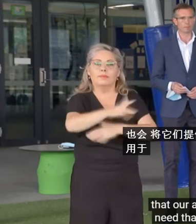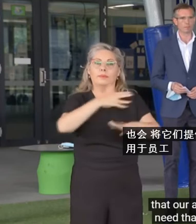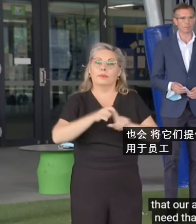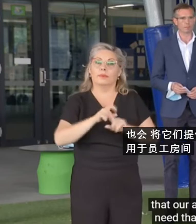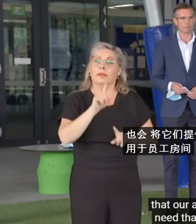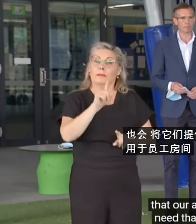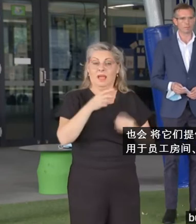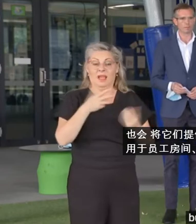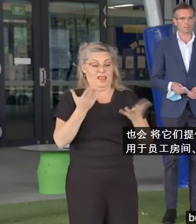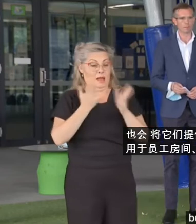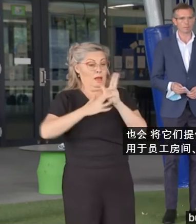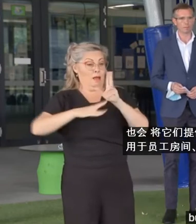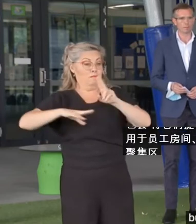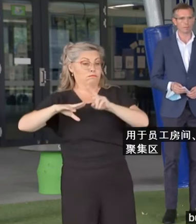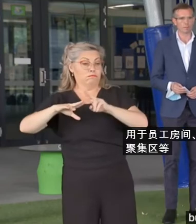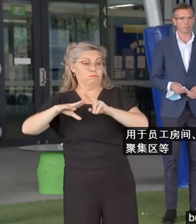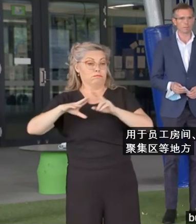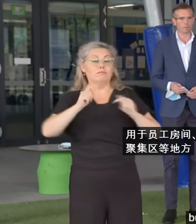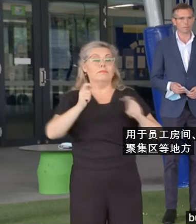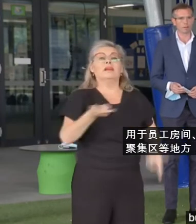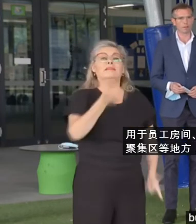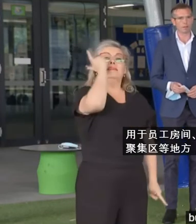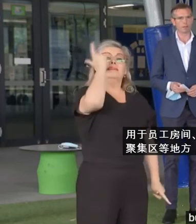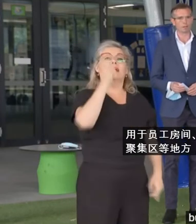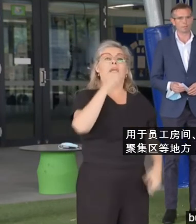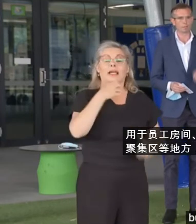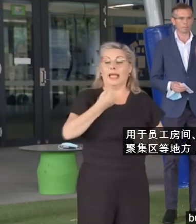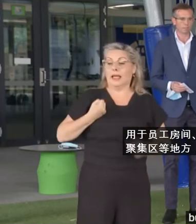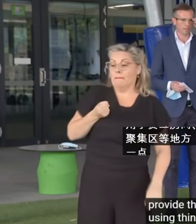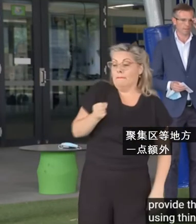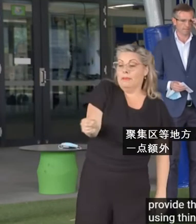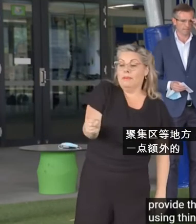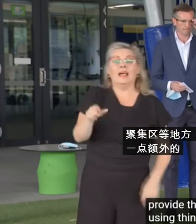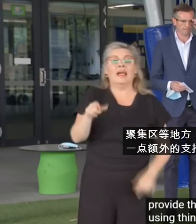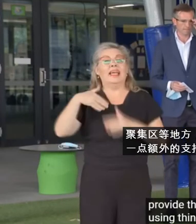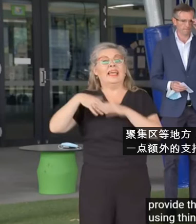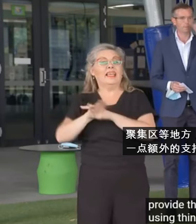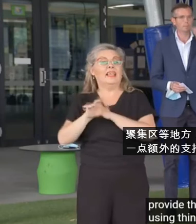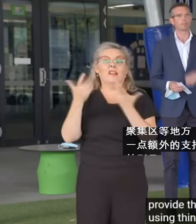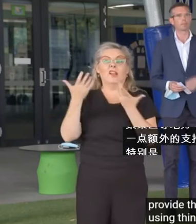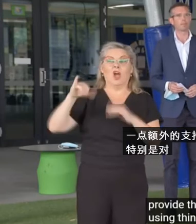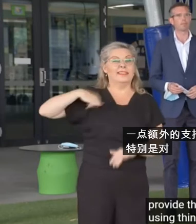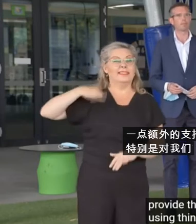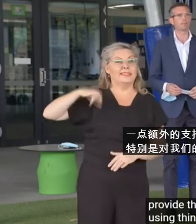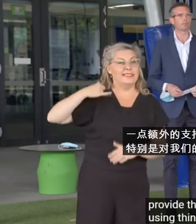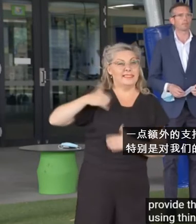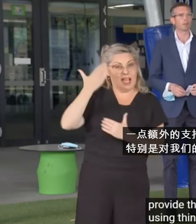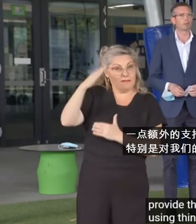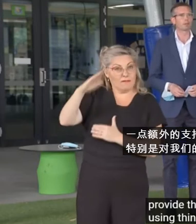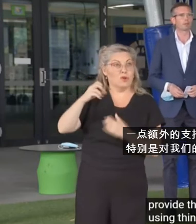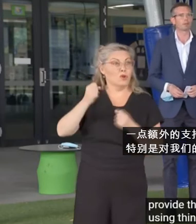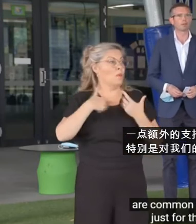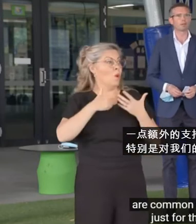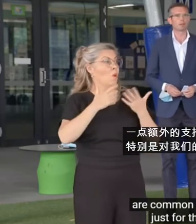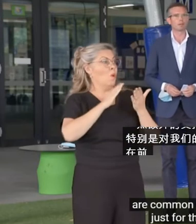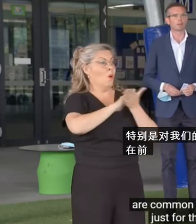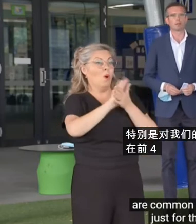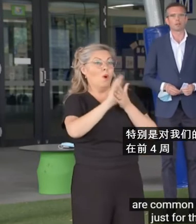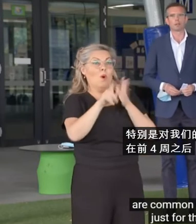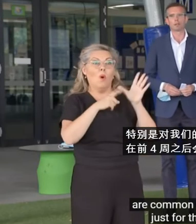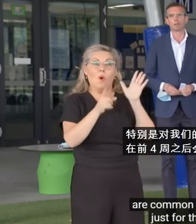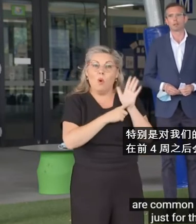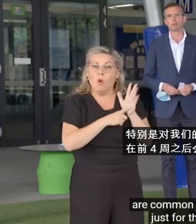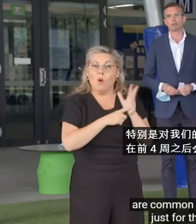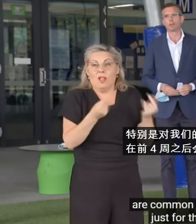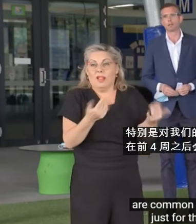in things like staff rooms, common gathering areas, again, just for that little extra layer of support, particularly for our staff. Minister, what